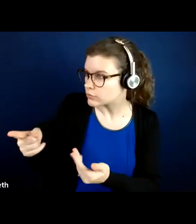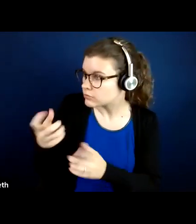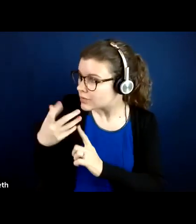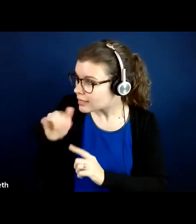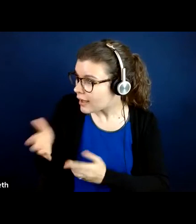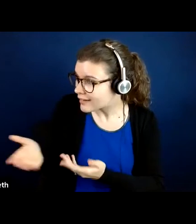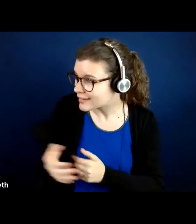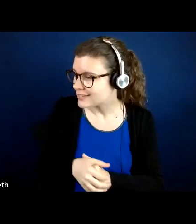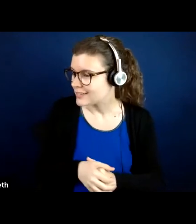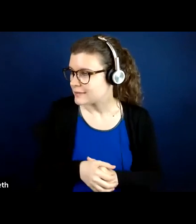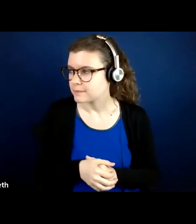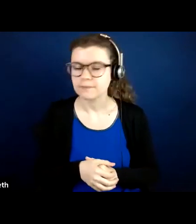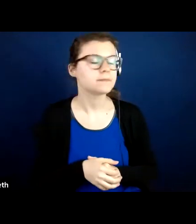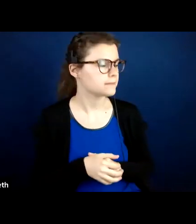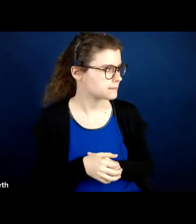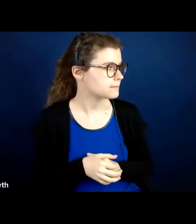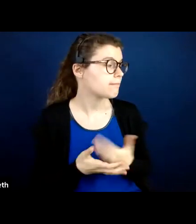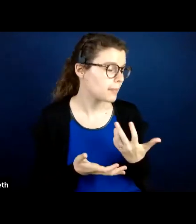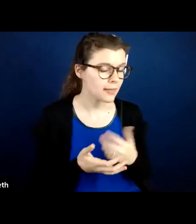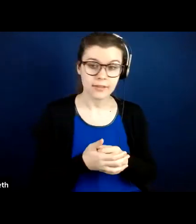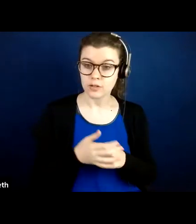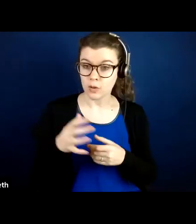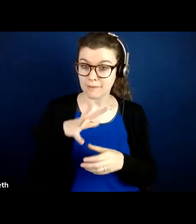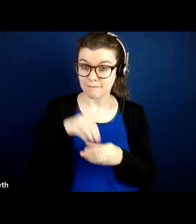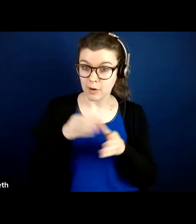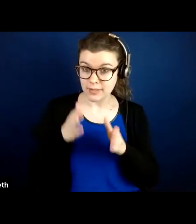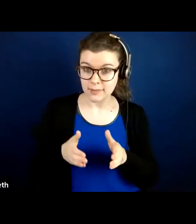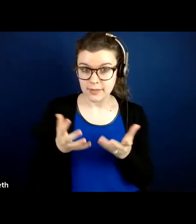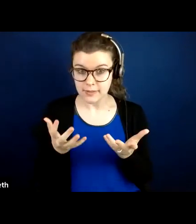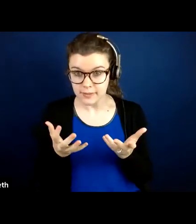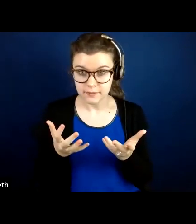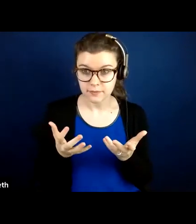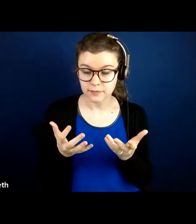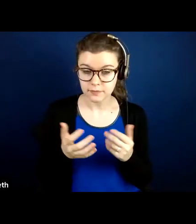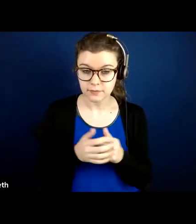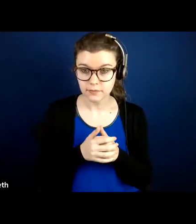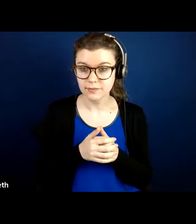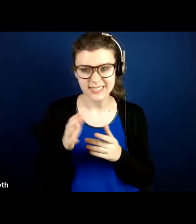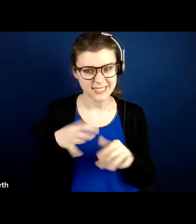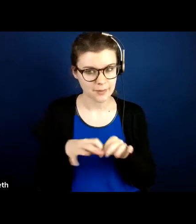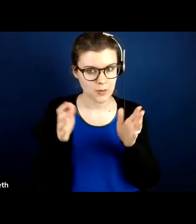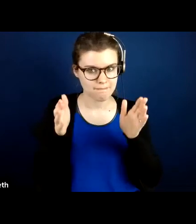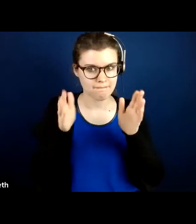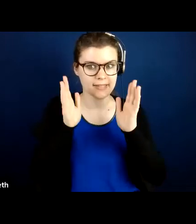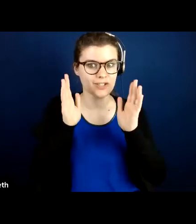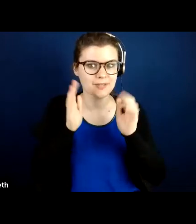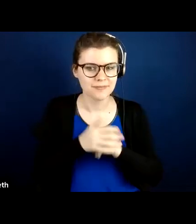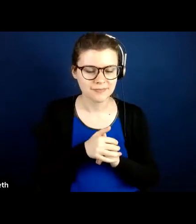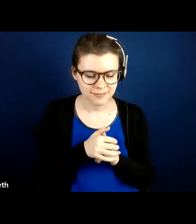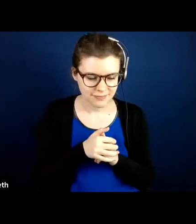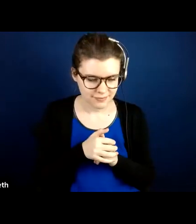Yeah. So participants, you want to stay handy and pay attention. Some of